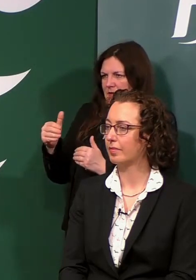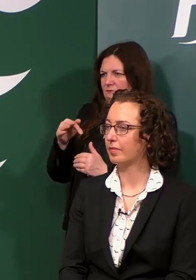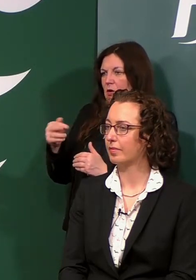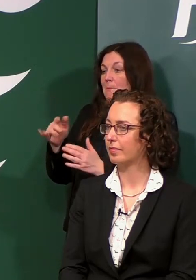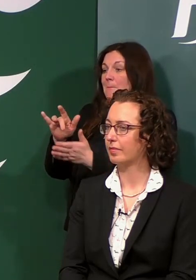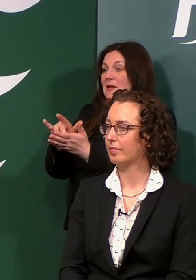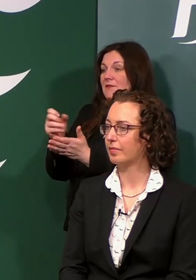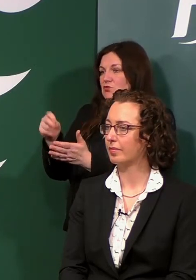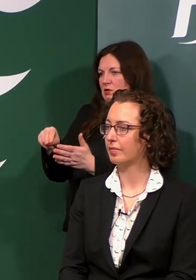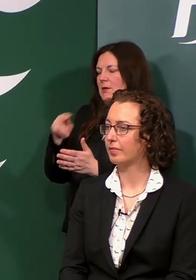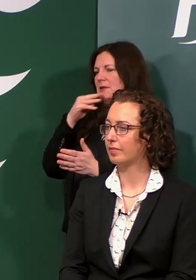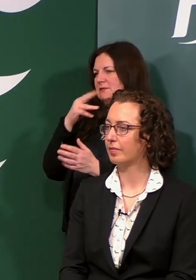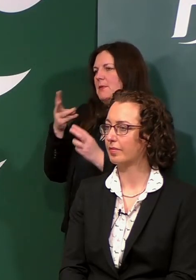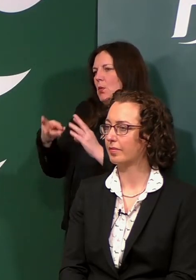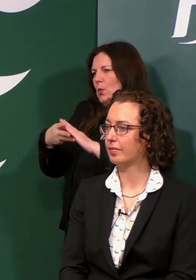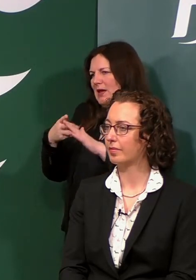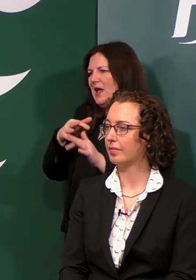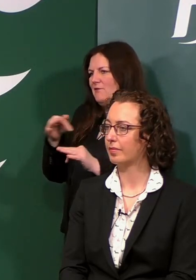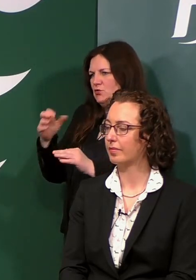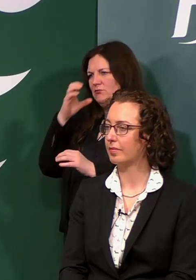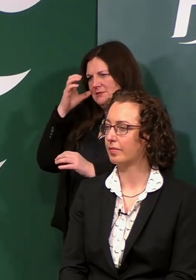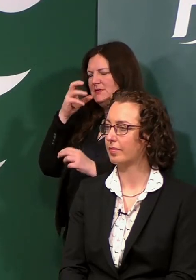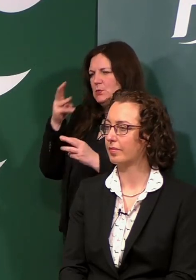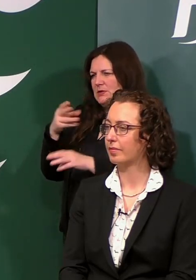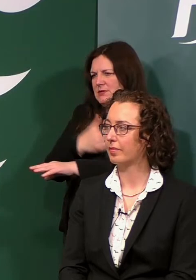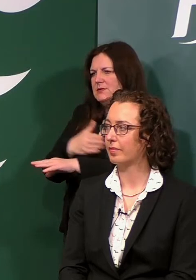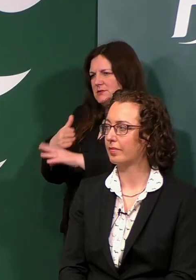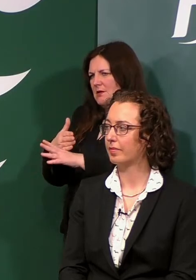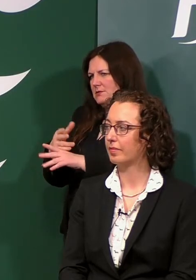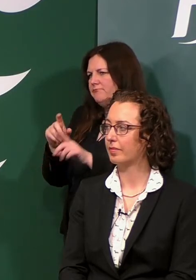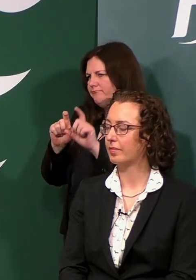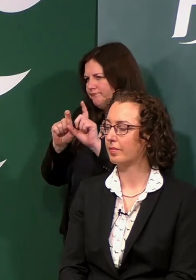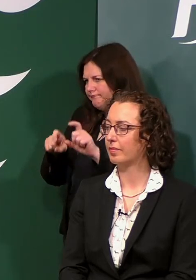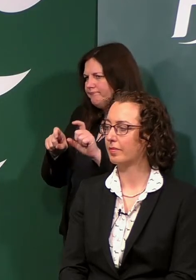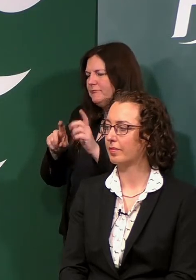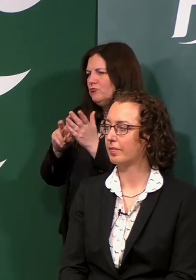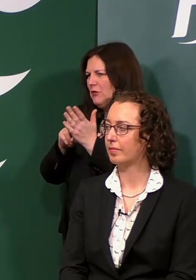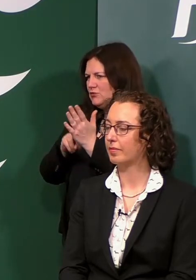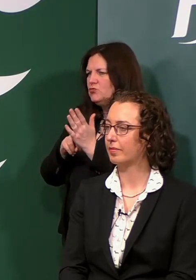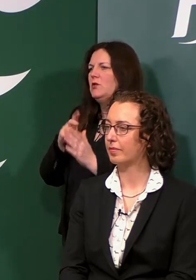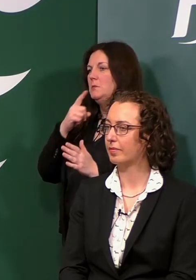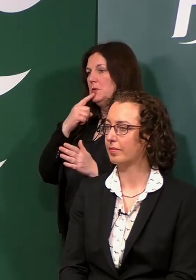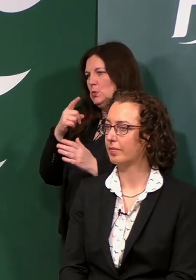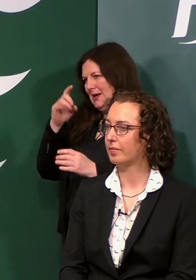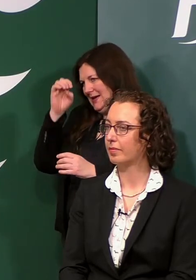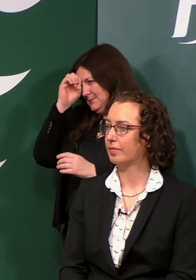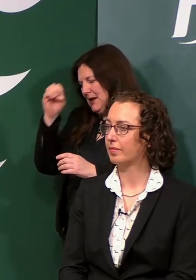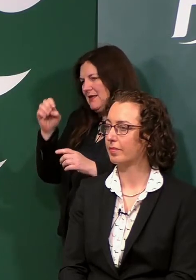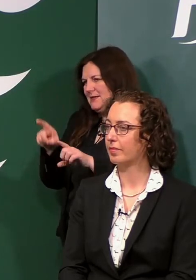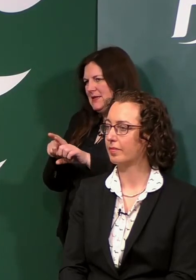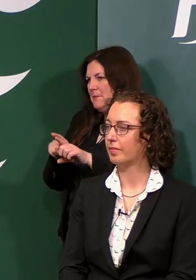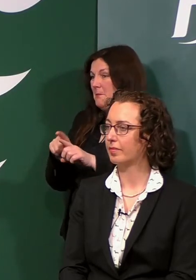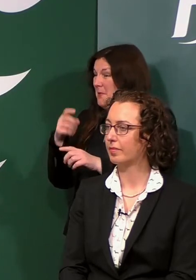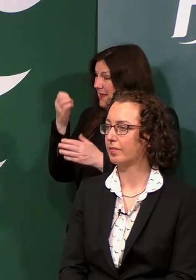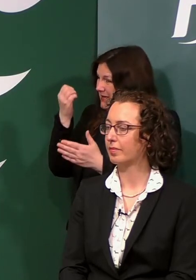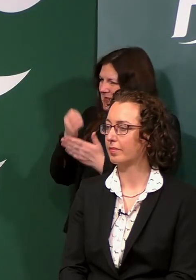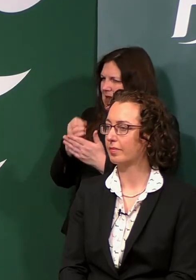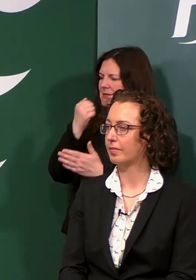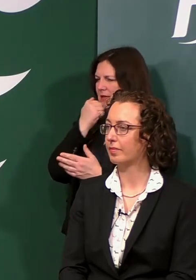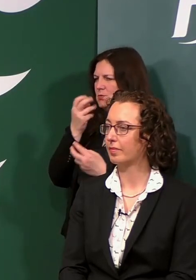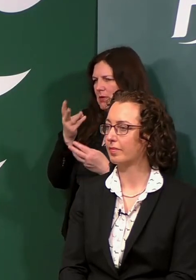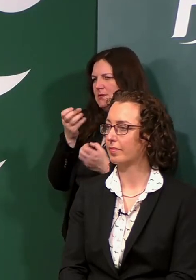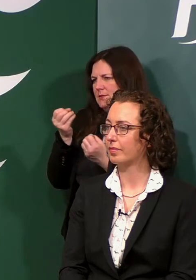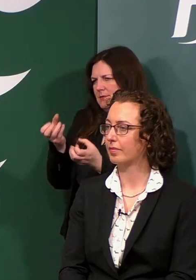mid-January back into the week after Christmas in terms of opening up. And we expect to see similar sort of ranges, but effectively the exact dates, we'll communicate those next